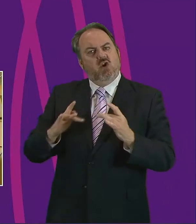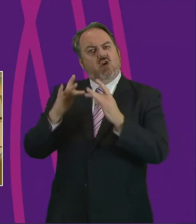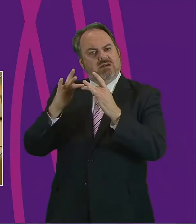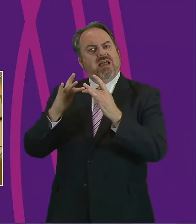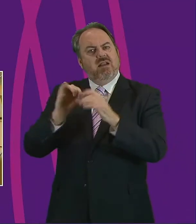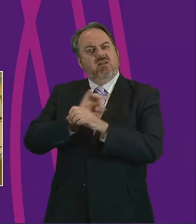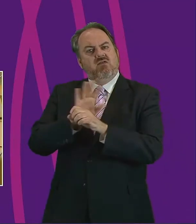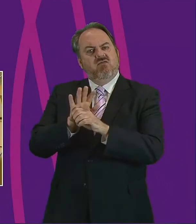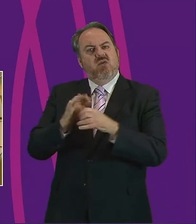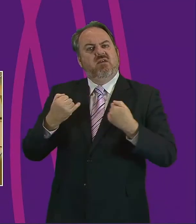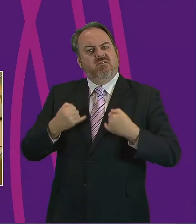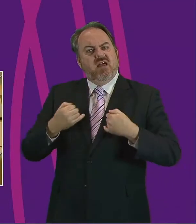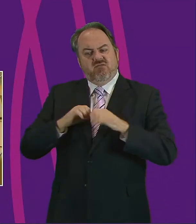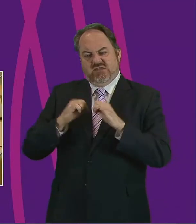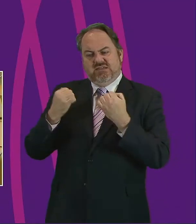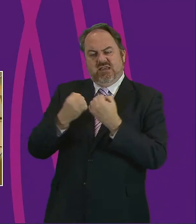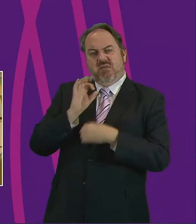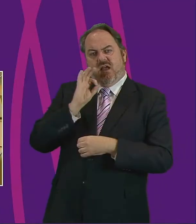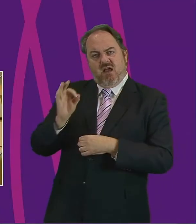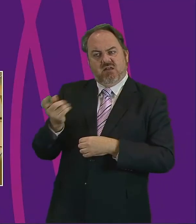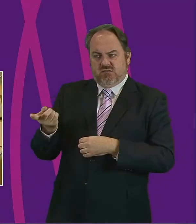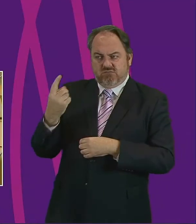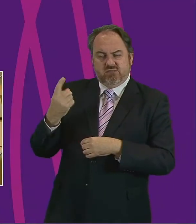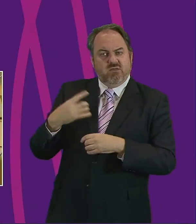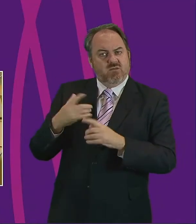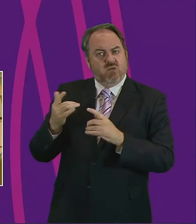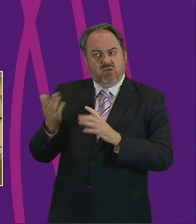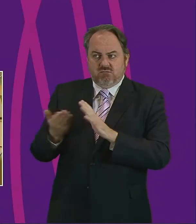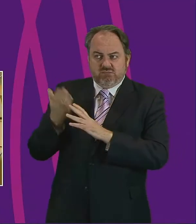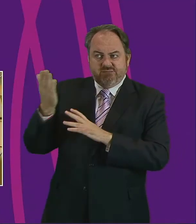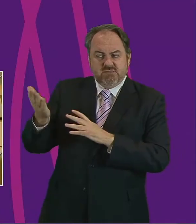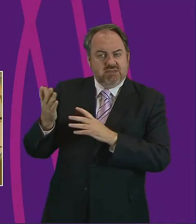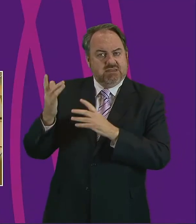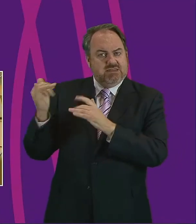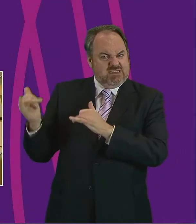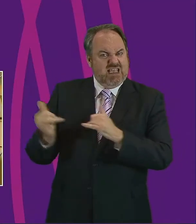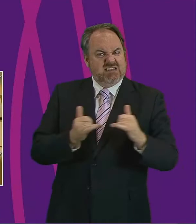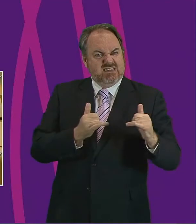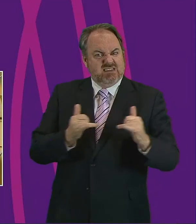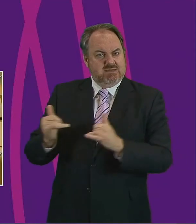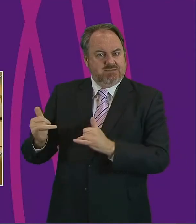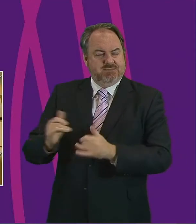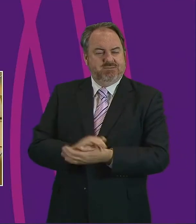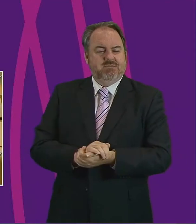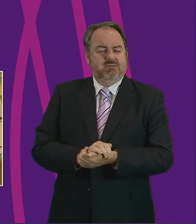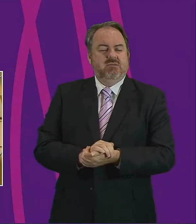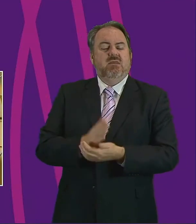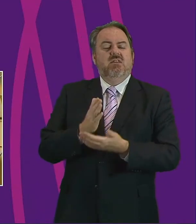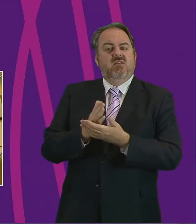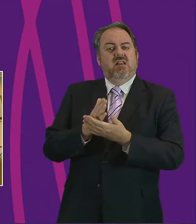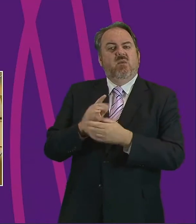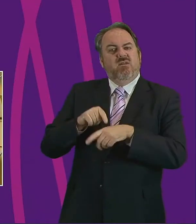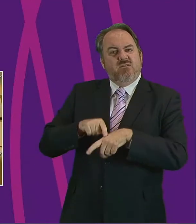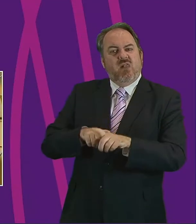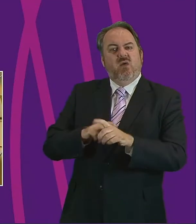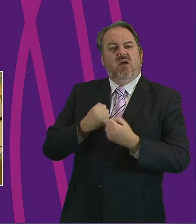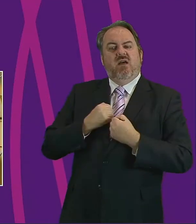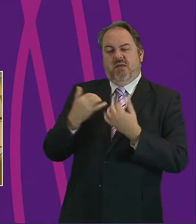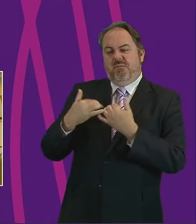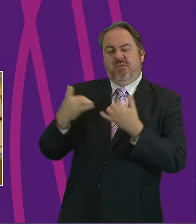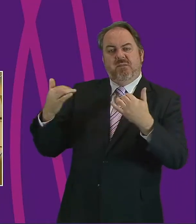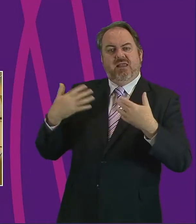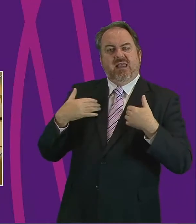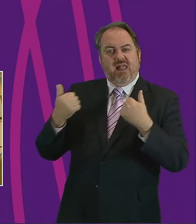asking everyone again to continue to adhere to all of the elements of public health guidance and advice. It